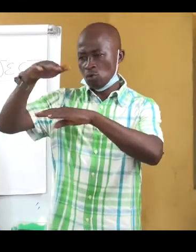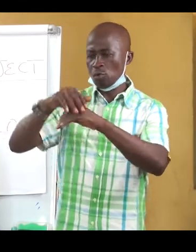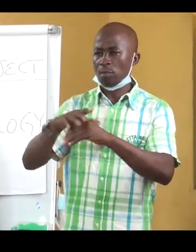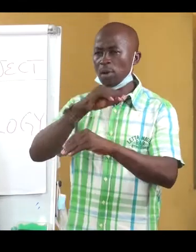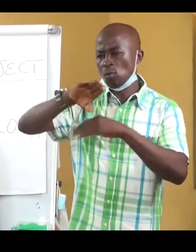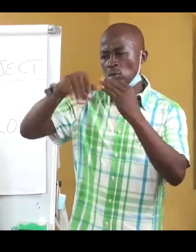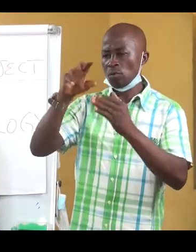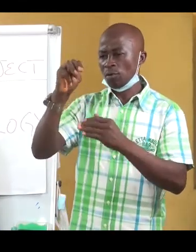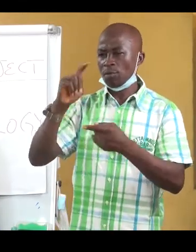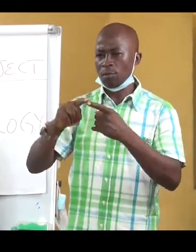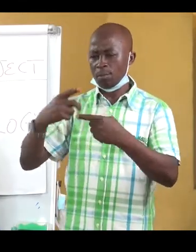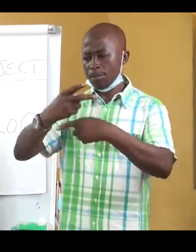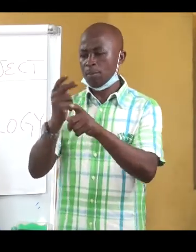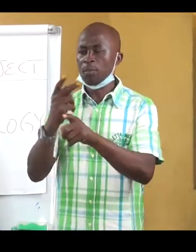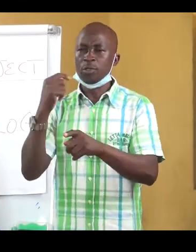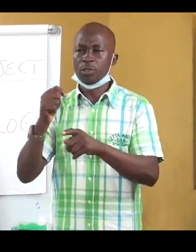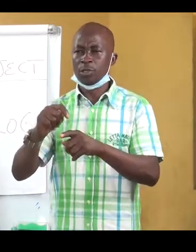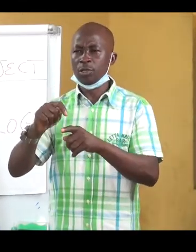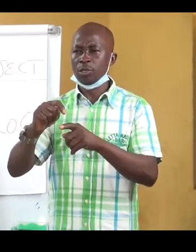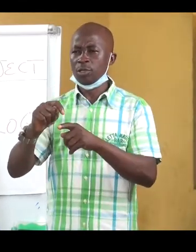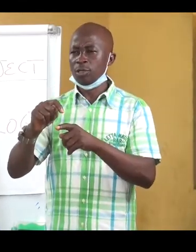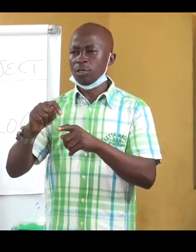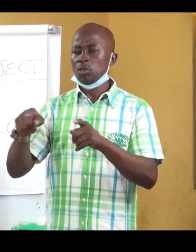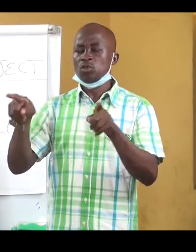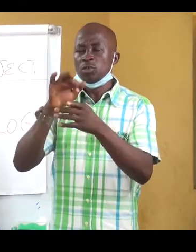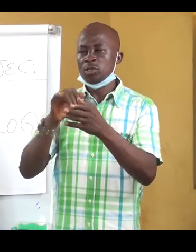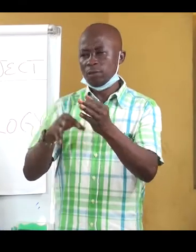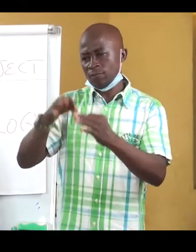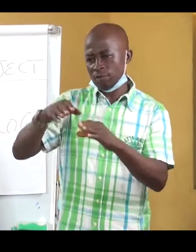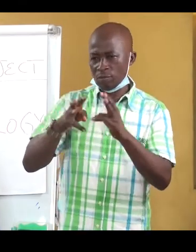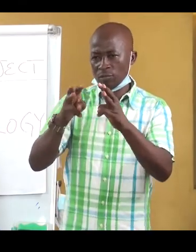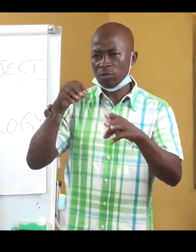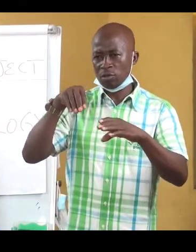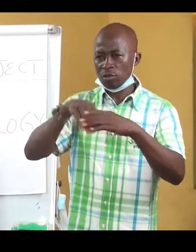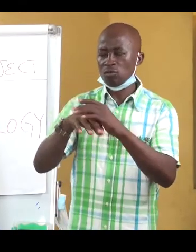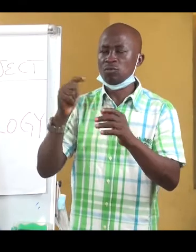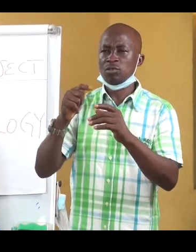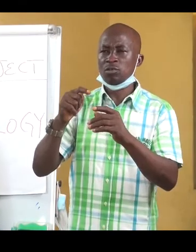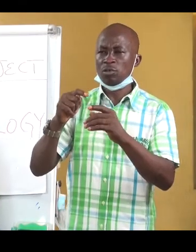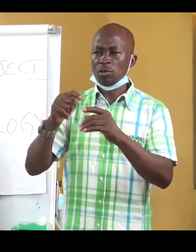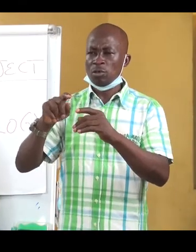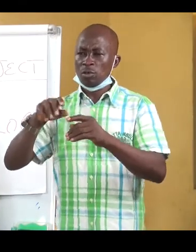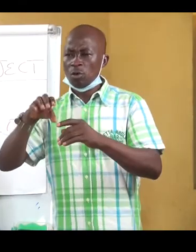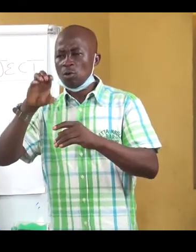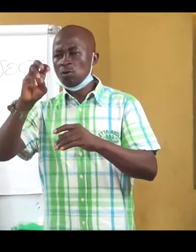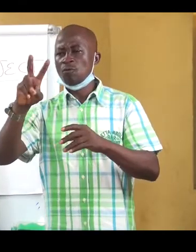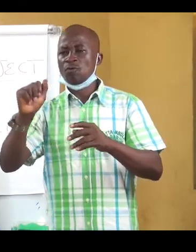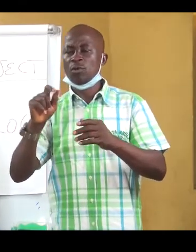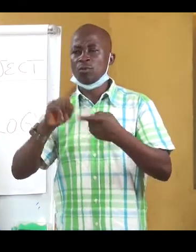the pollen tube so that they can find their way into the ovary to fertilize other seeds. That is why in orange we